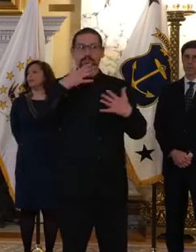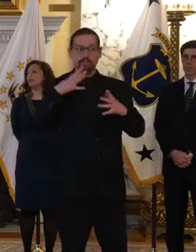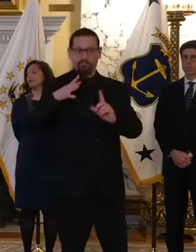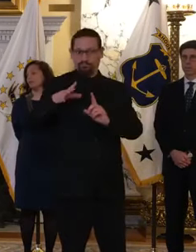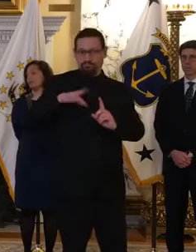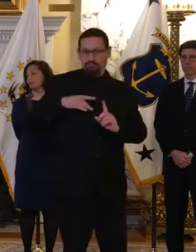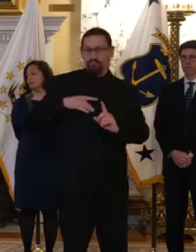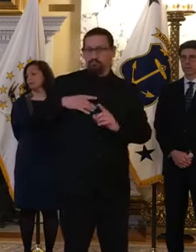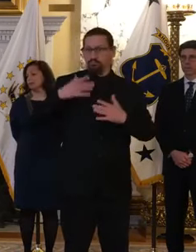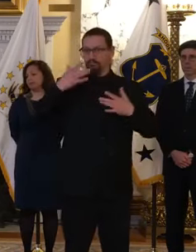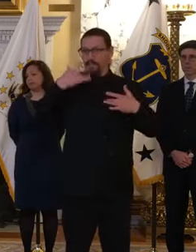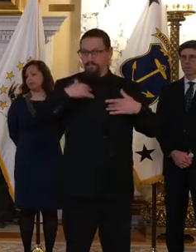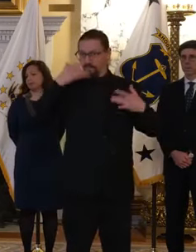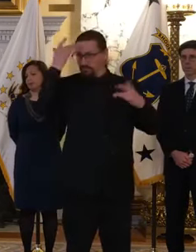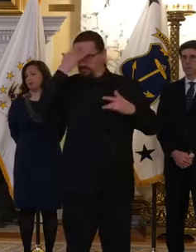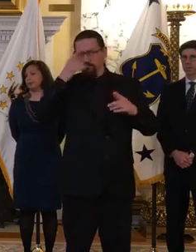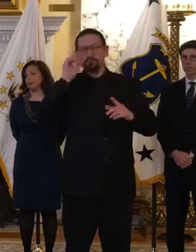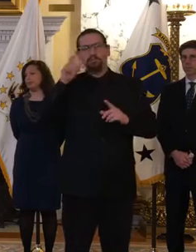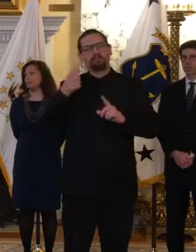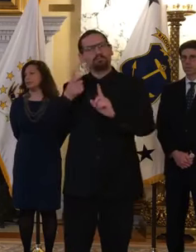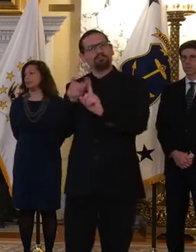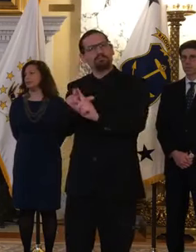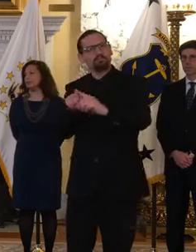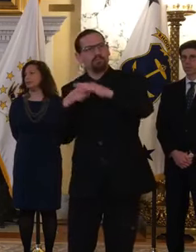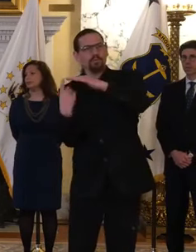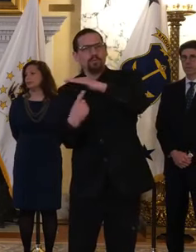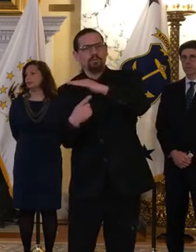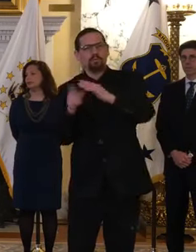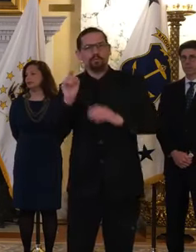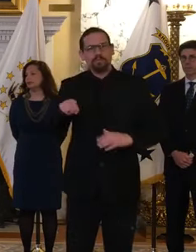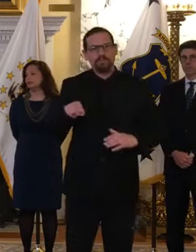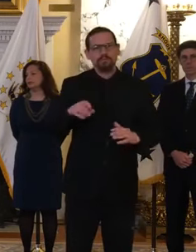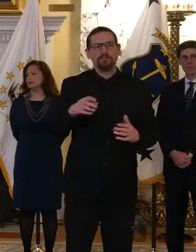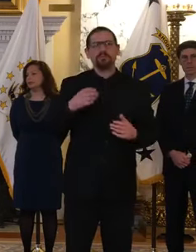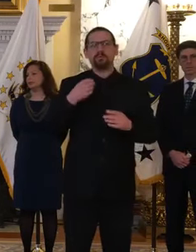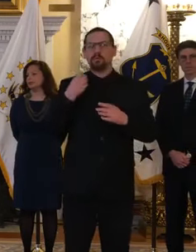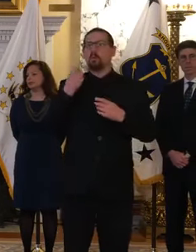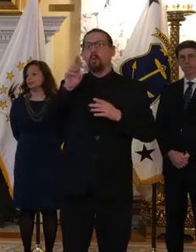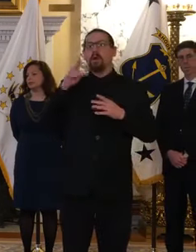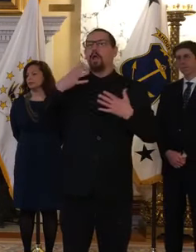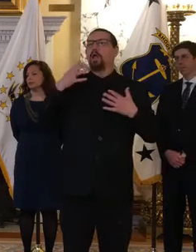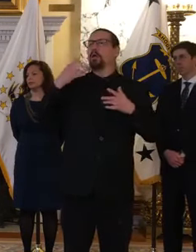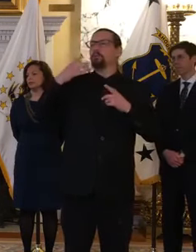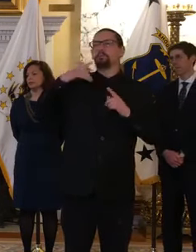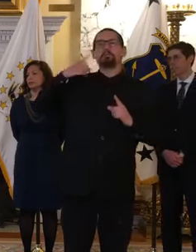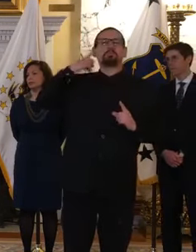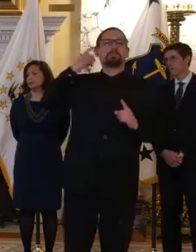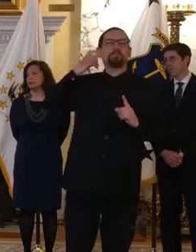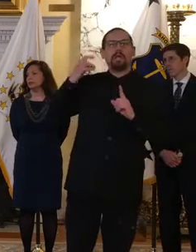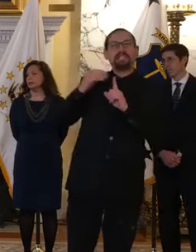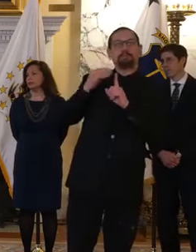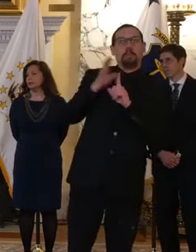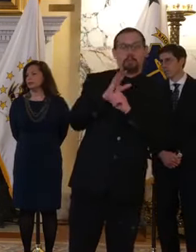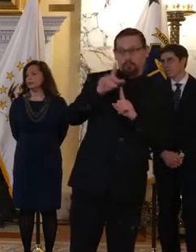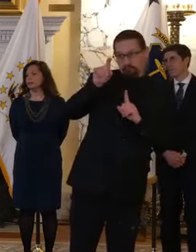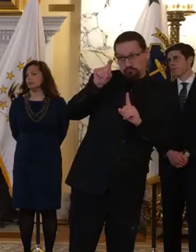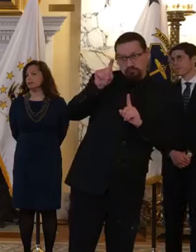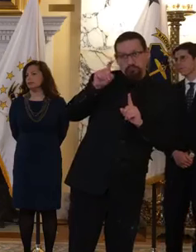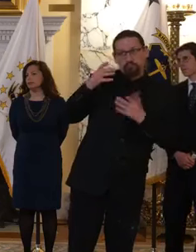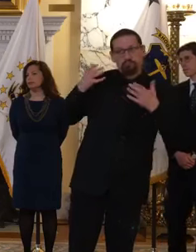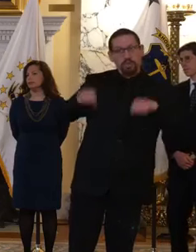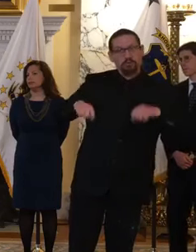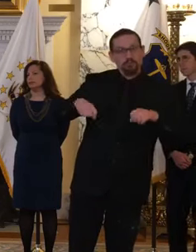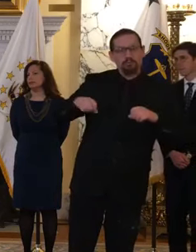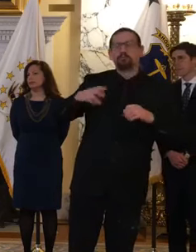the bottom line, because it's important to be able to monitor for symptoms, preferably at home. When